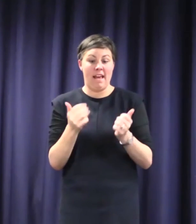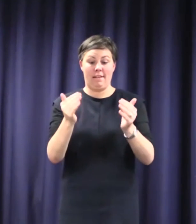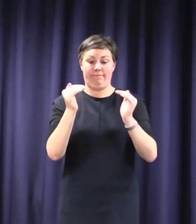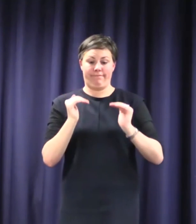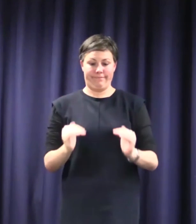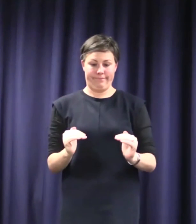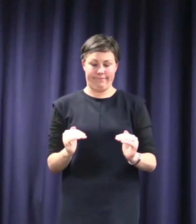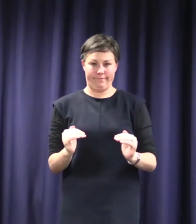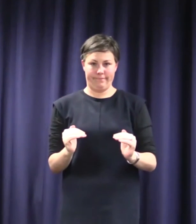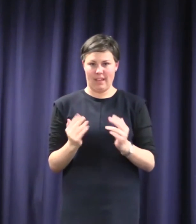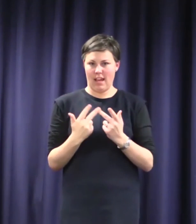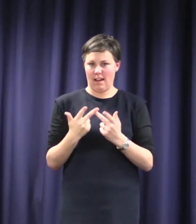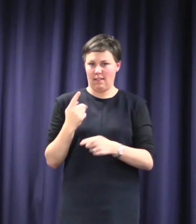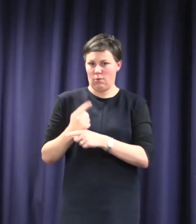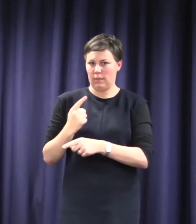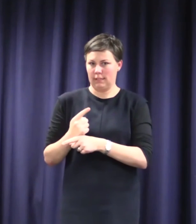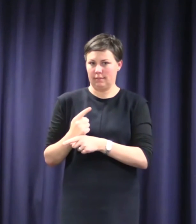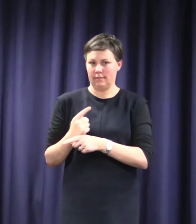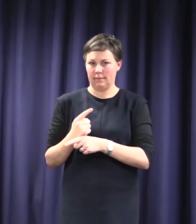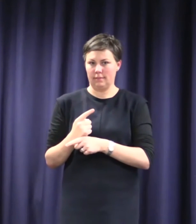same lines